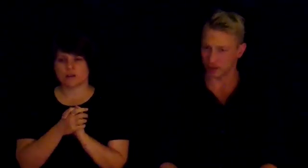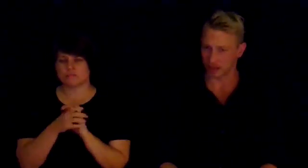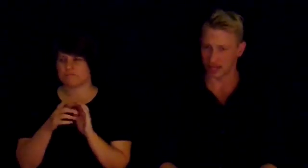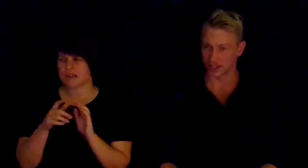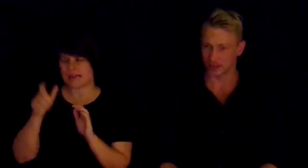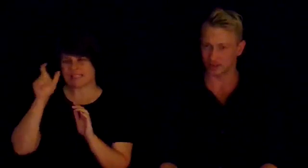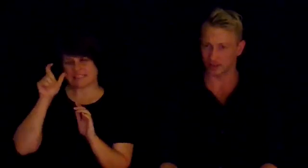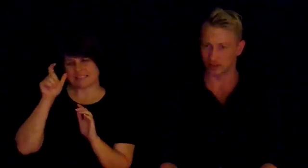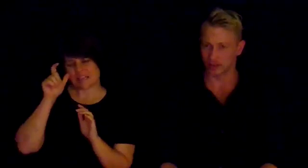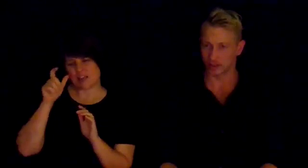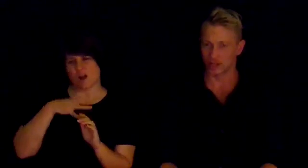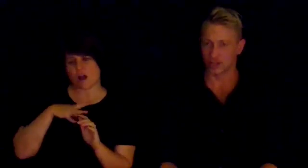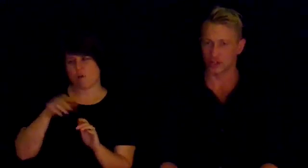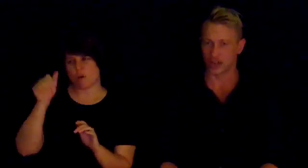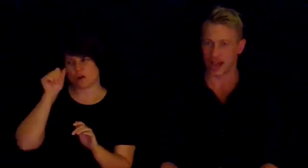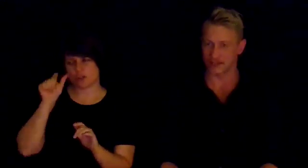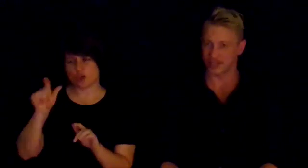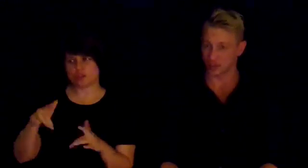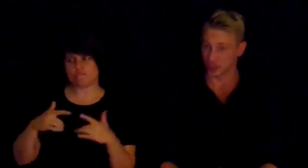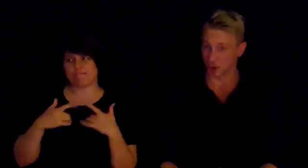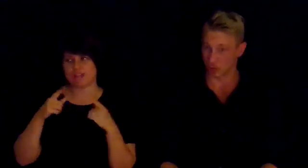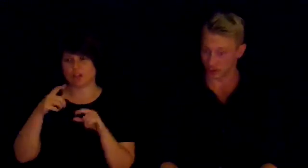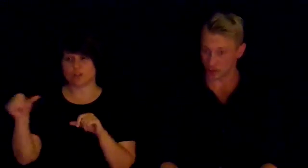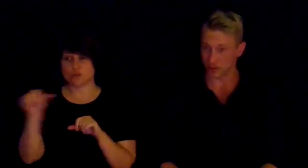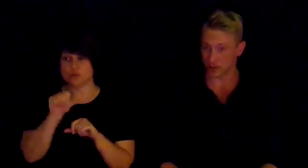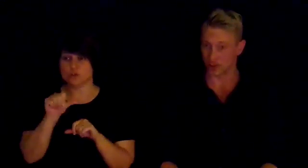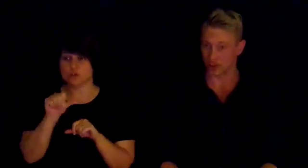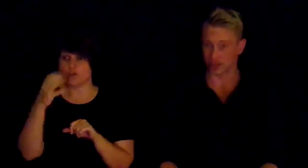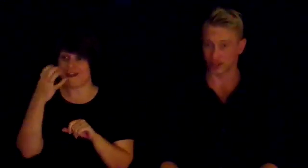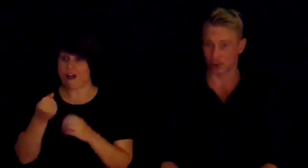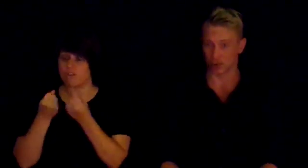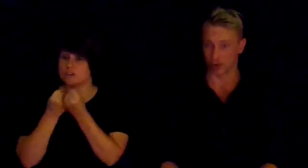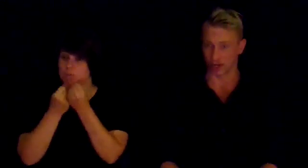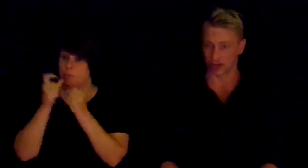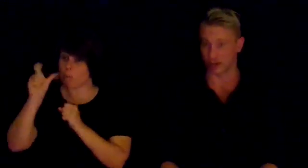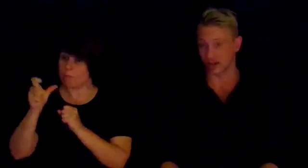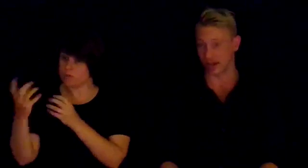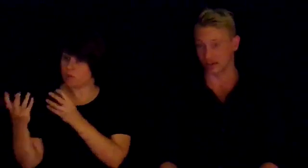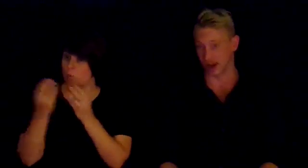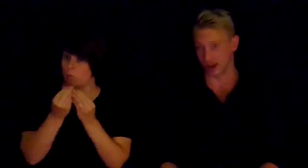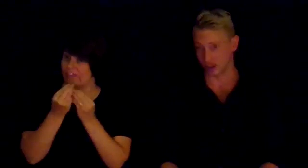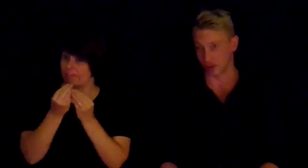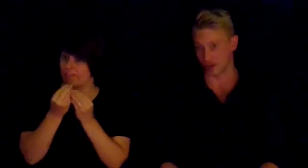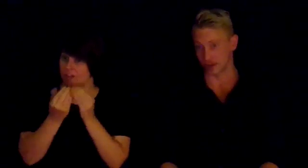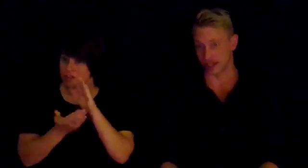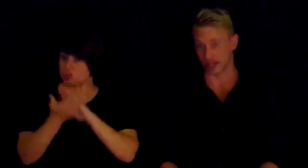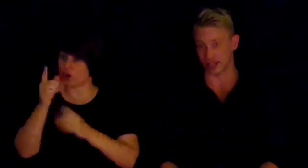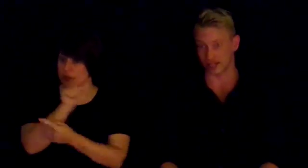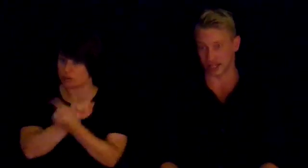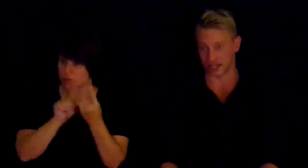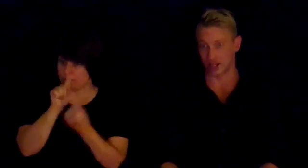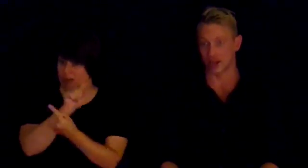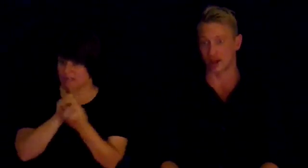do you feel like you should have someone to go with you? Do you think a support worker to go with you to